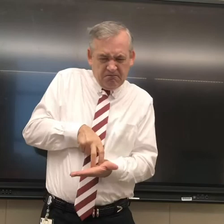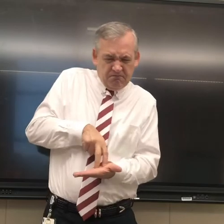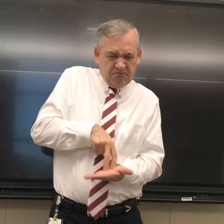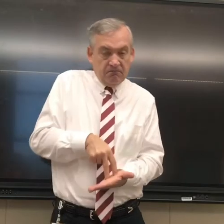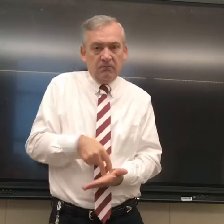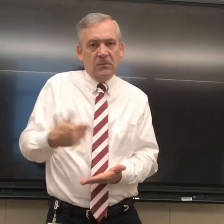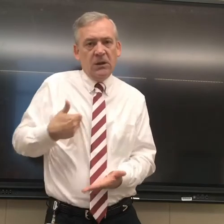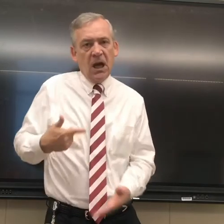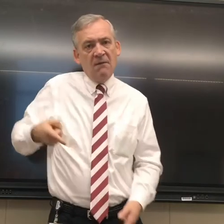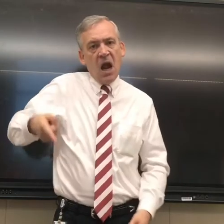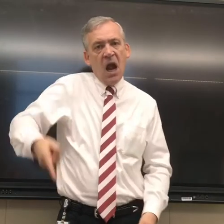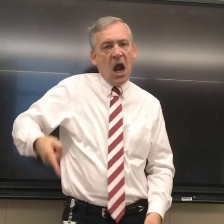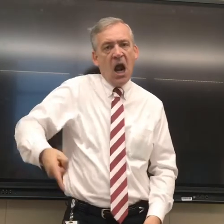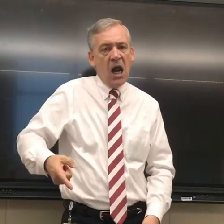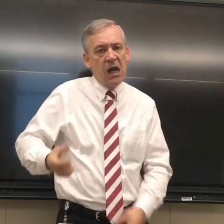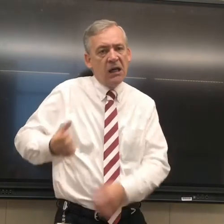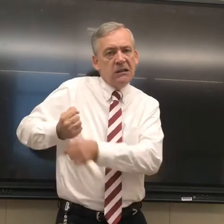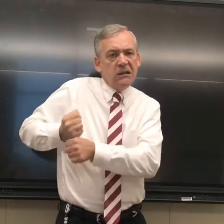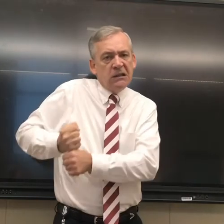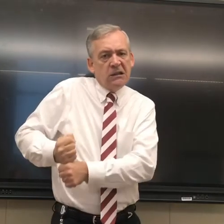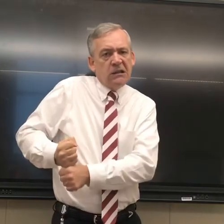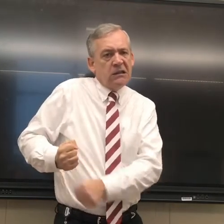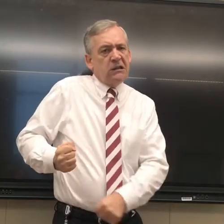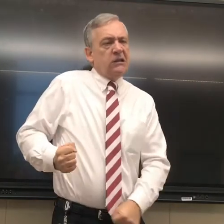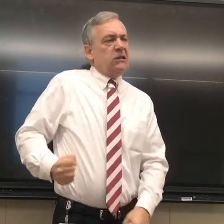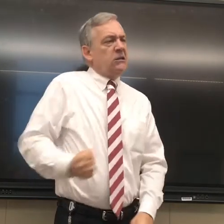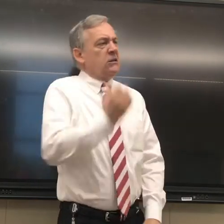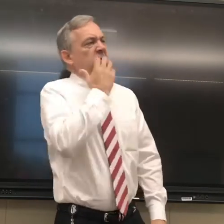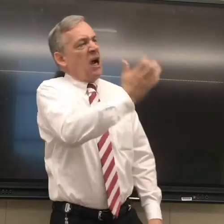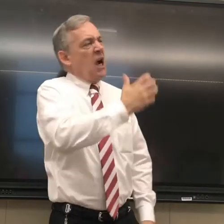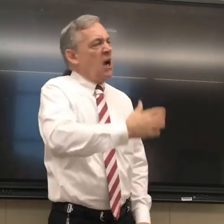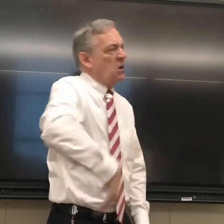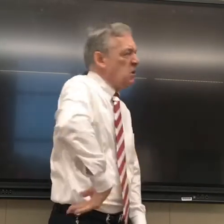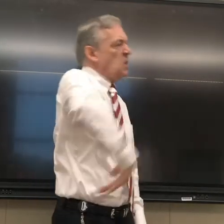and shouting, "Y'all go on home."